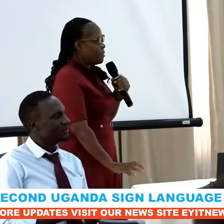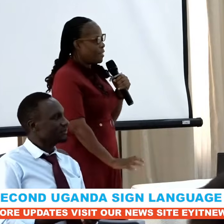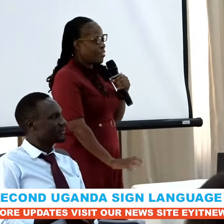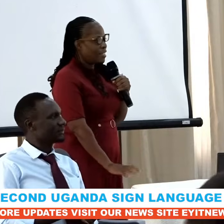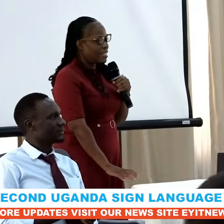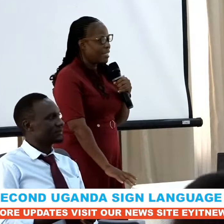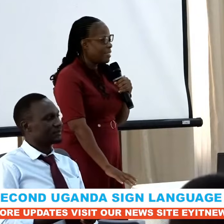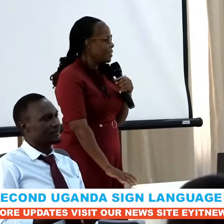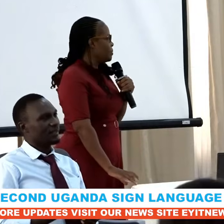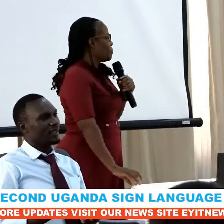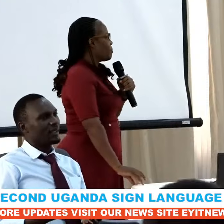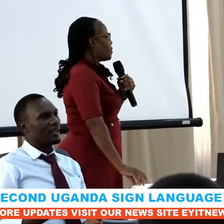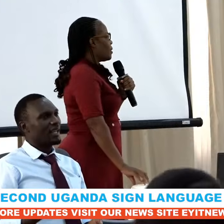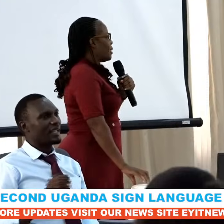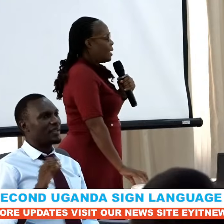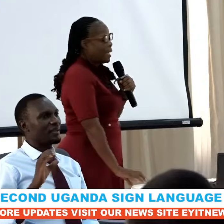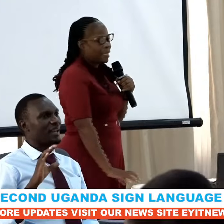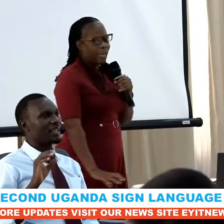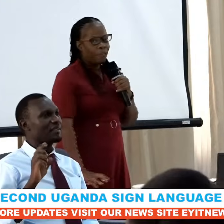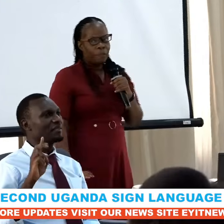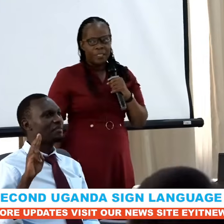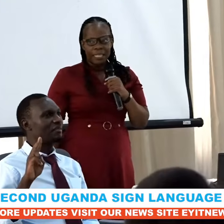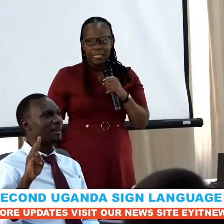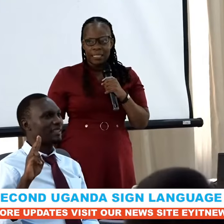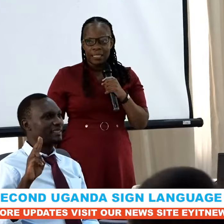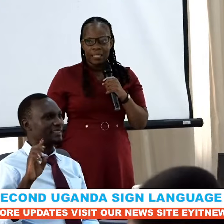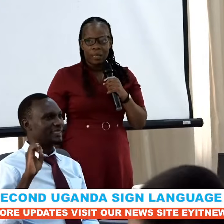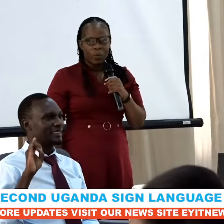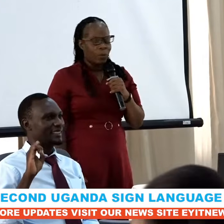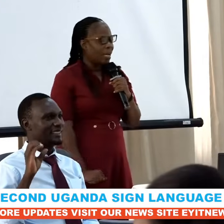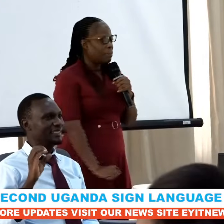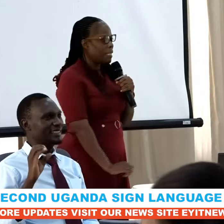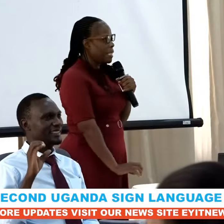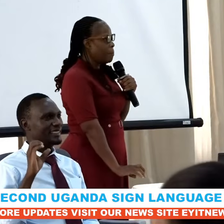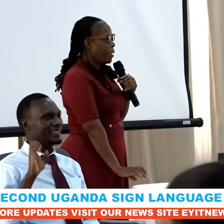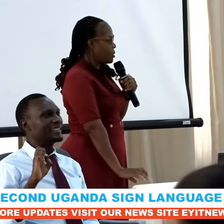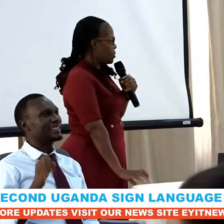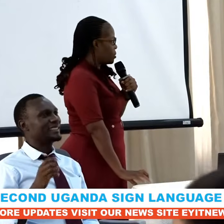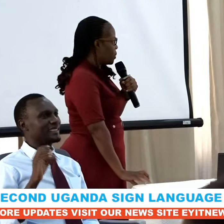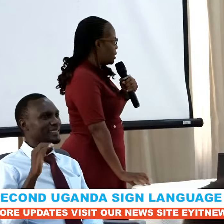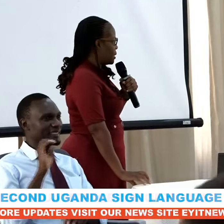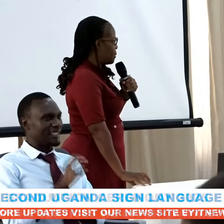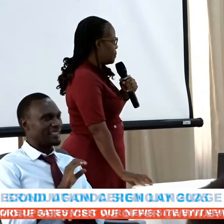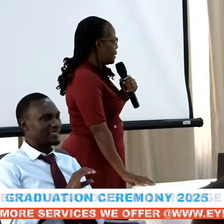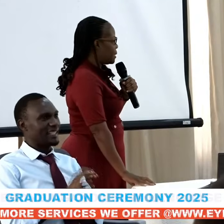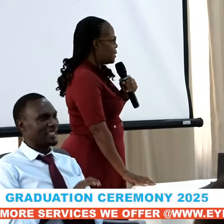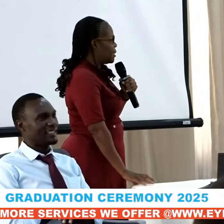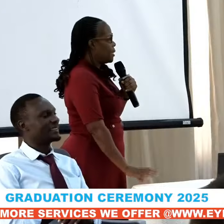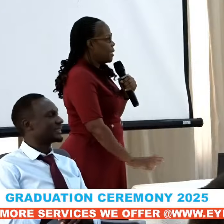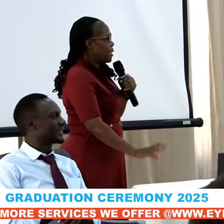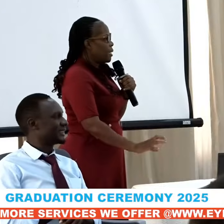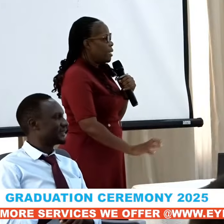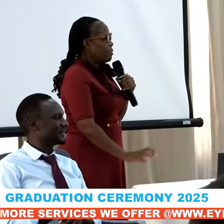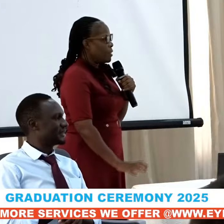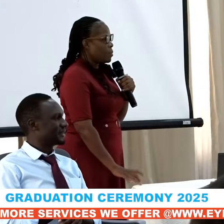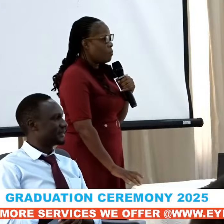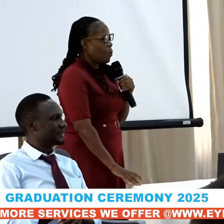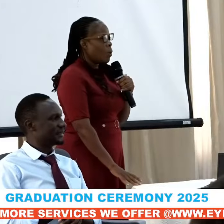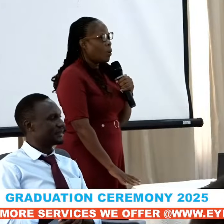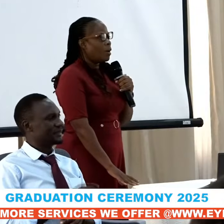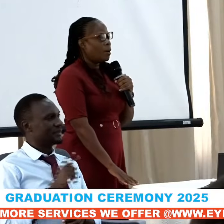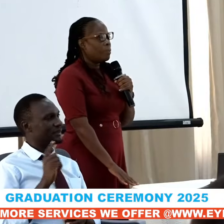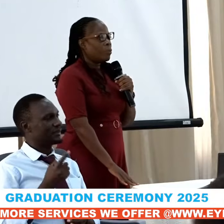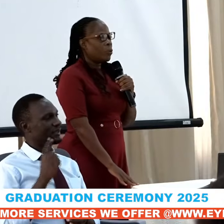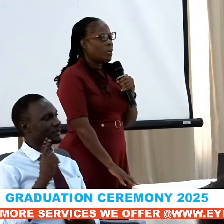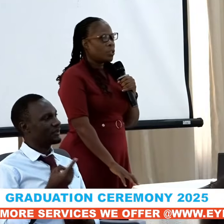Mr. Vice Chancellor, like they have presented that when we're admitting persons with disability, first of